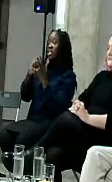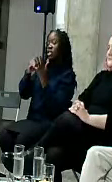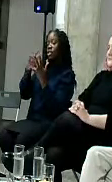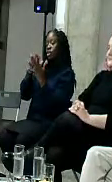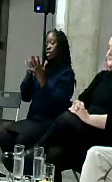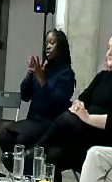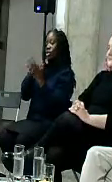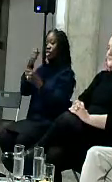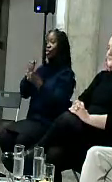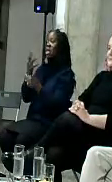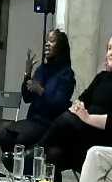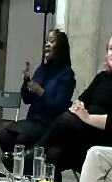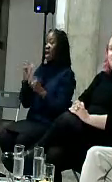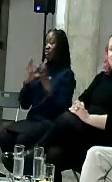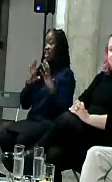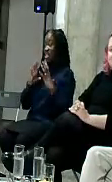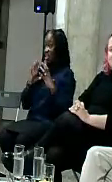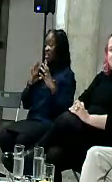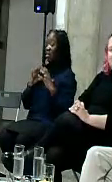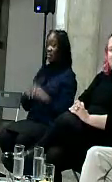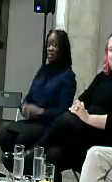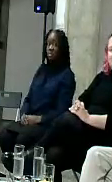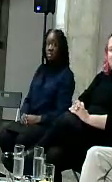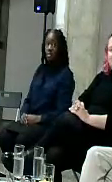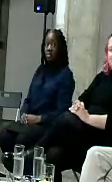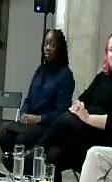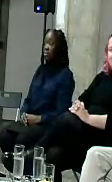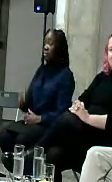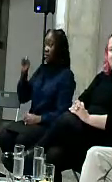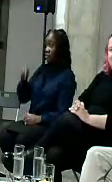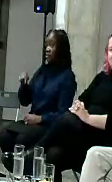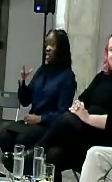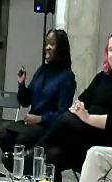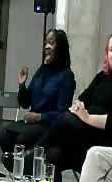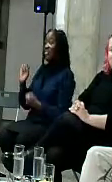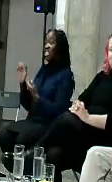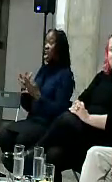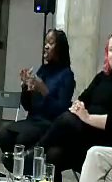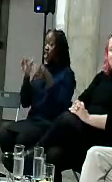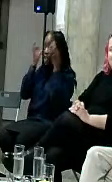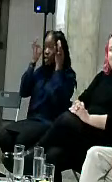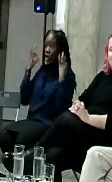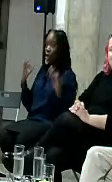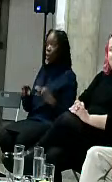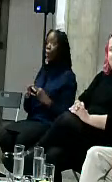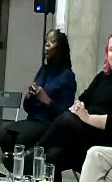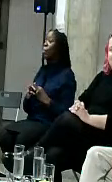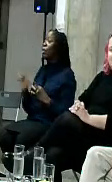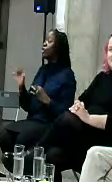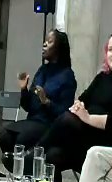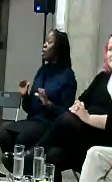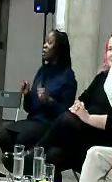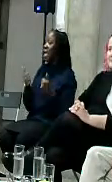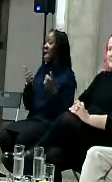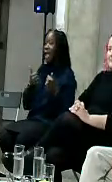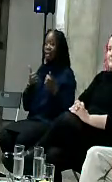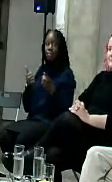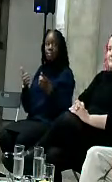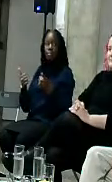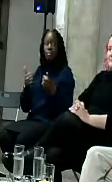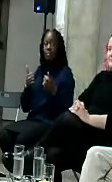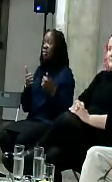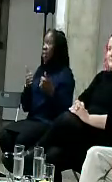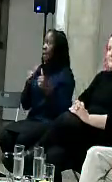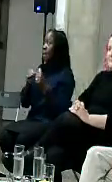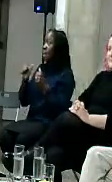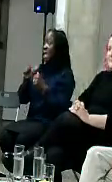that. We've got an induction loop fitted, and I think you should all be all right. So it's best within